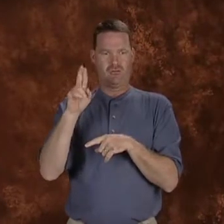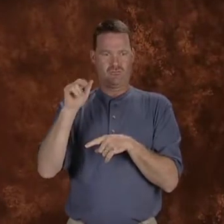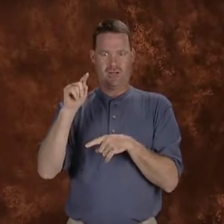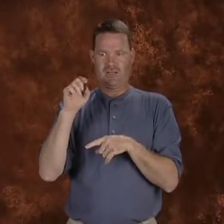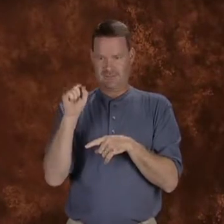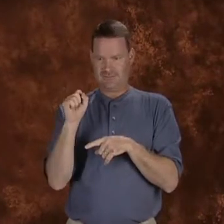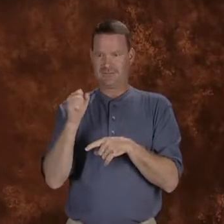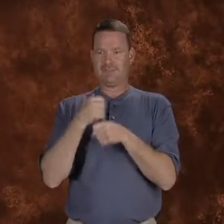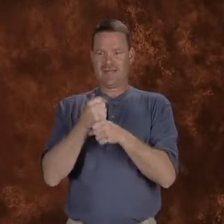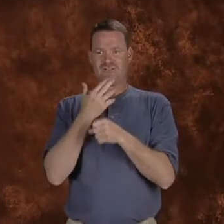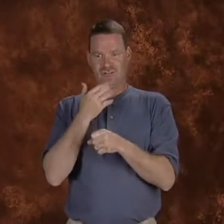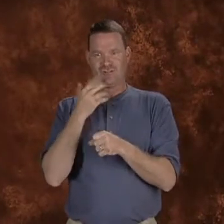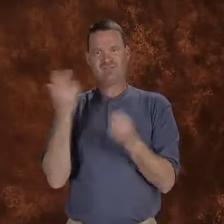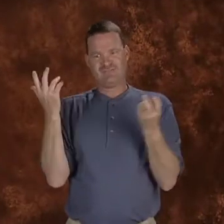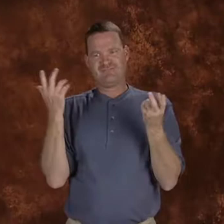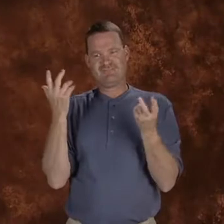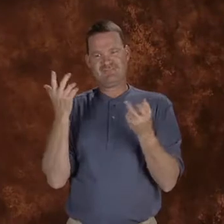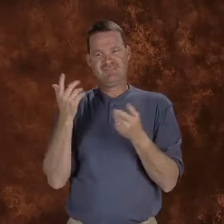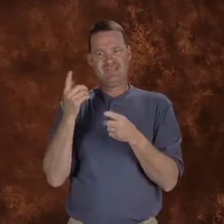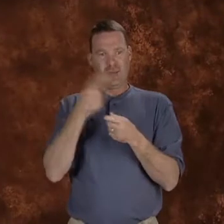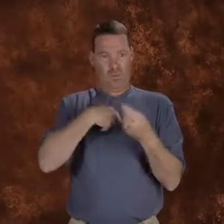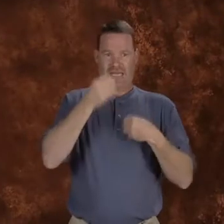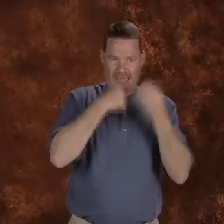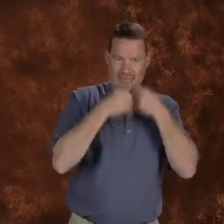Trees have sap in them,